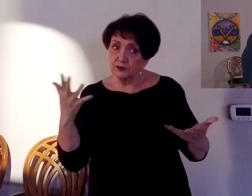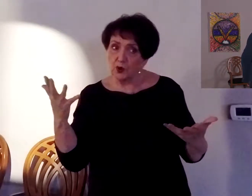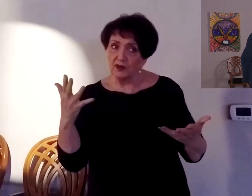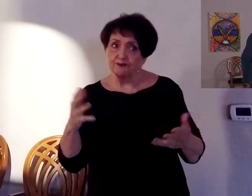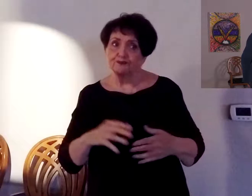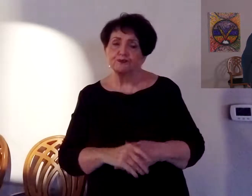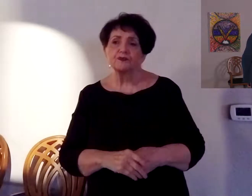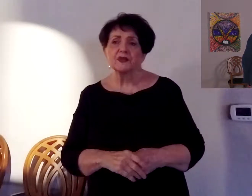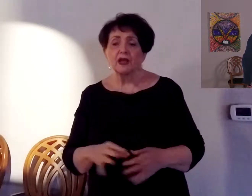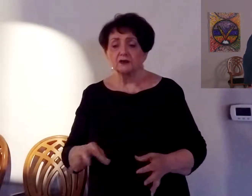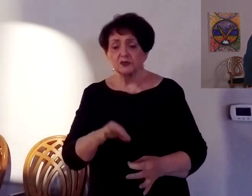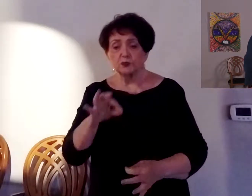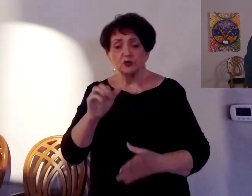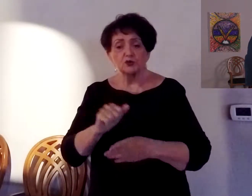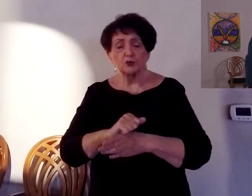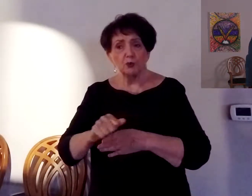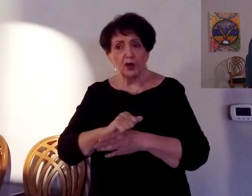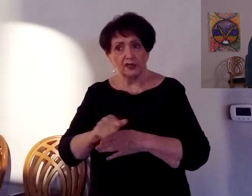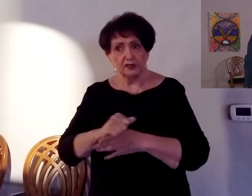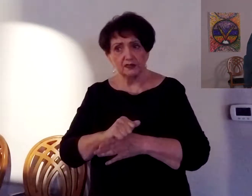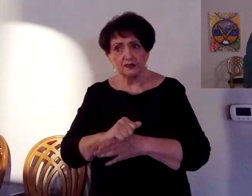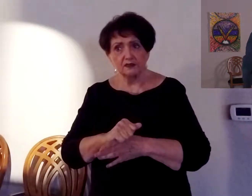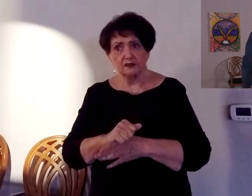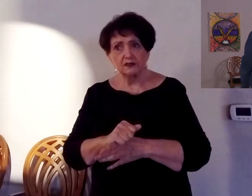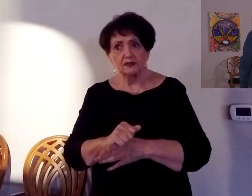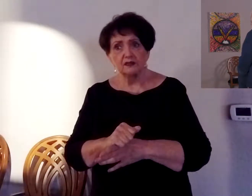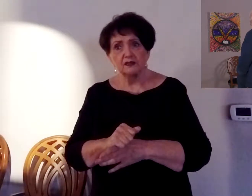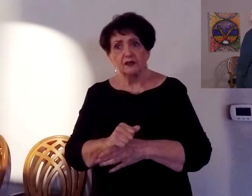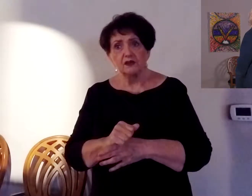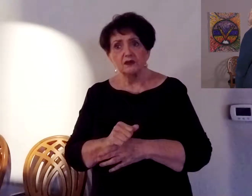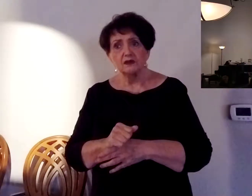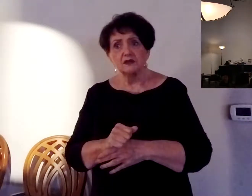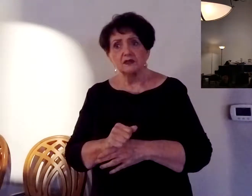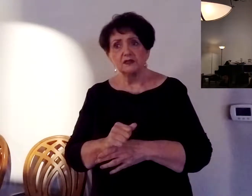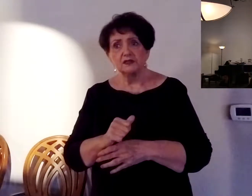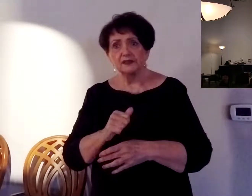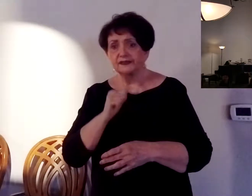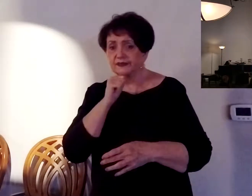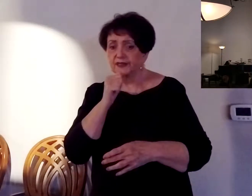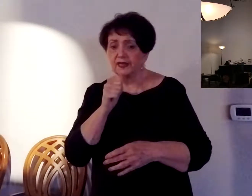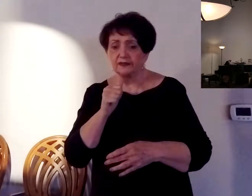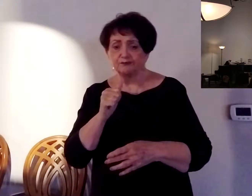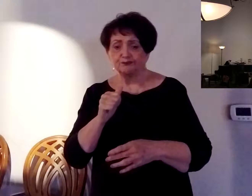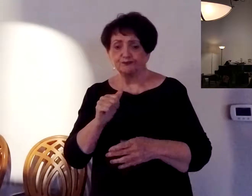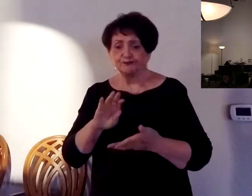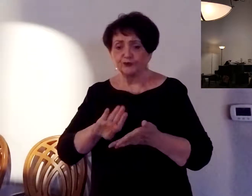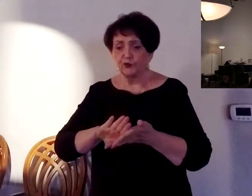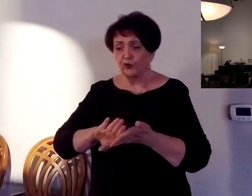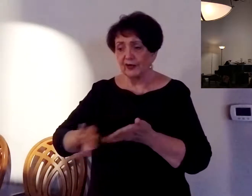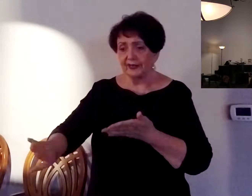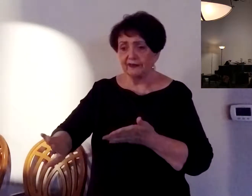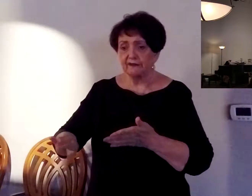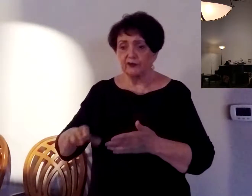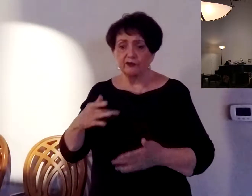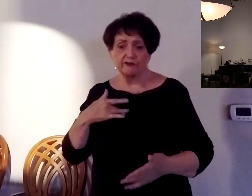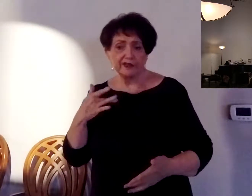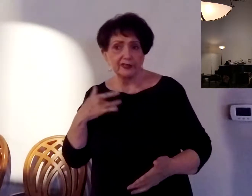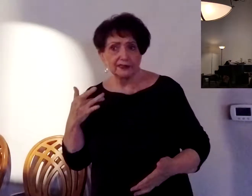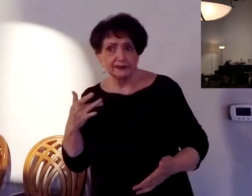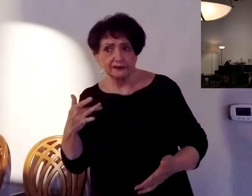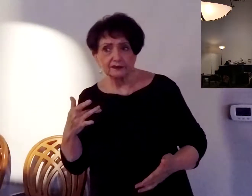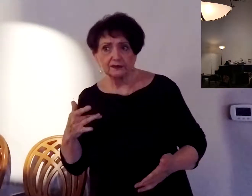Our spiritual practice does not relieve us of feeling our feelings. So your heart should be breaking. All of our hearts should be